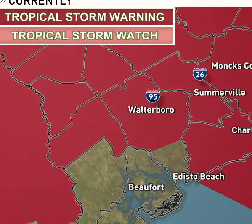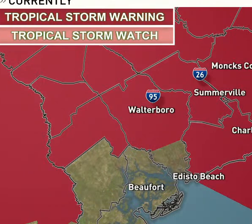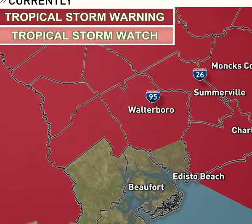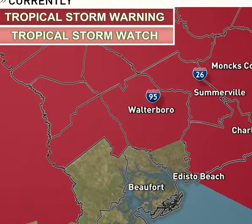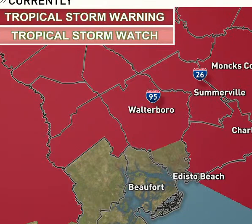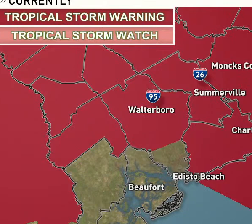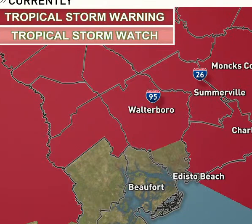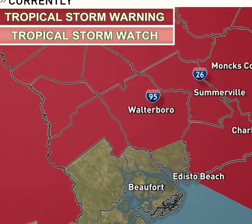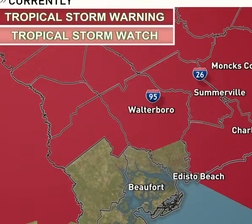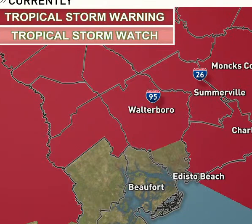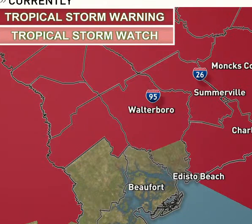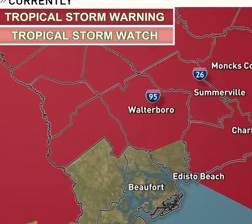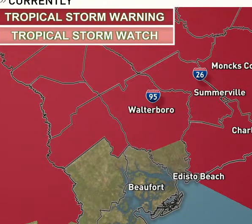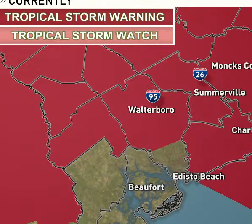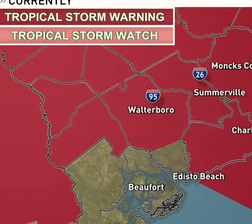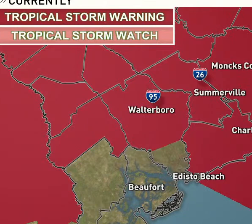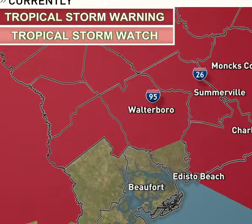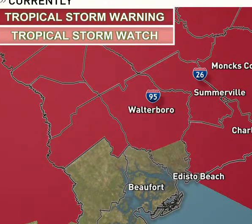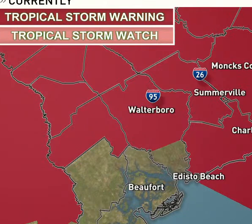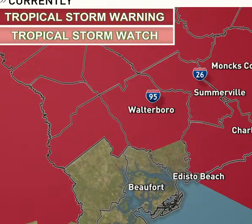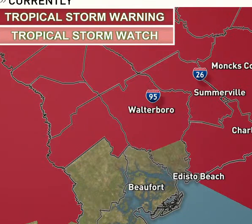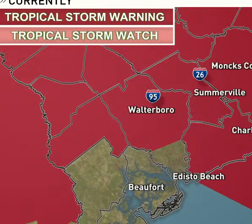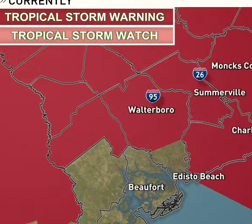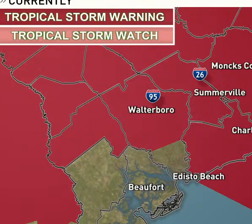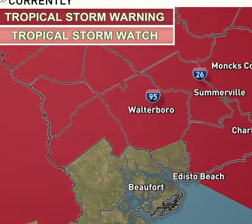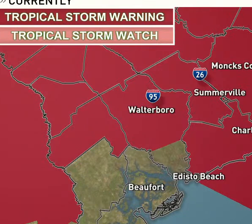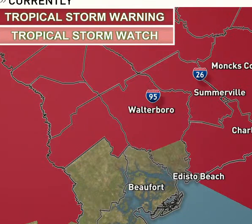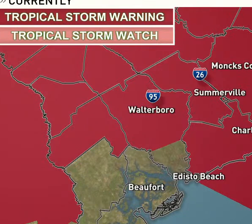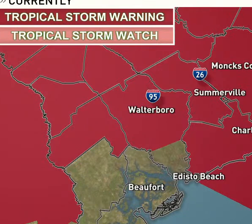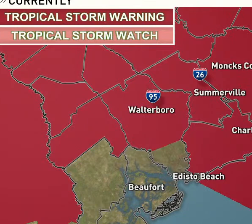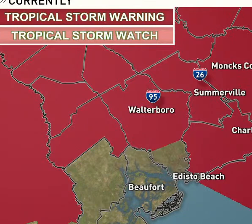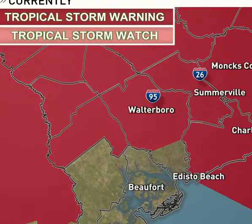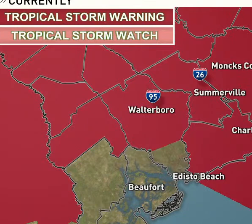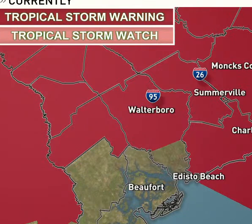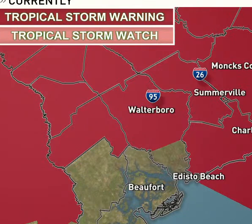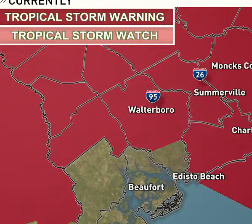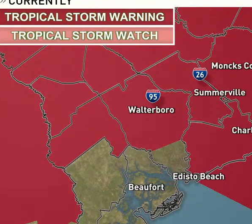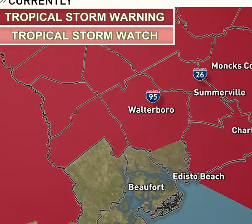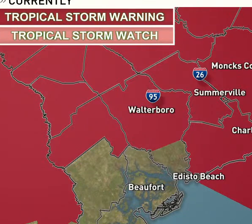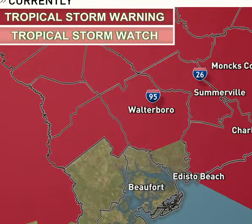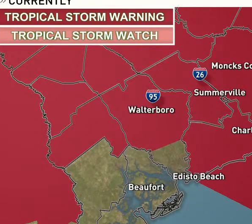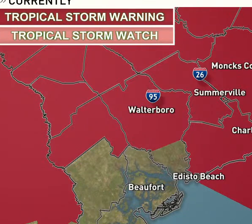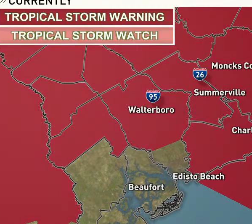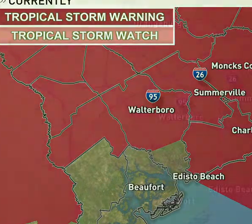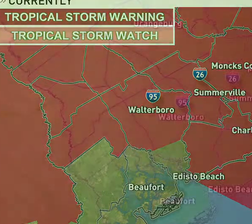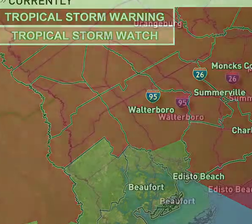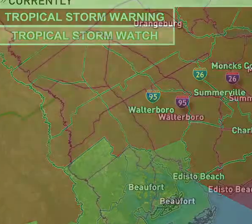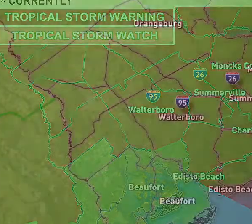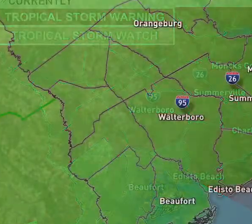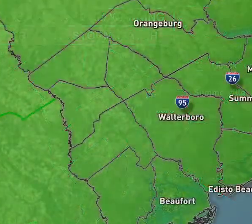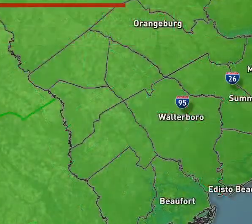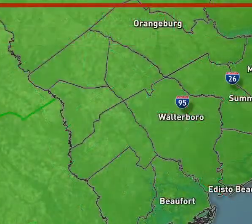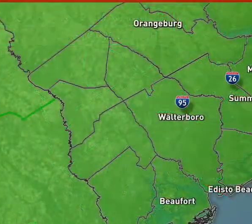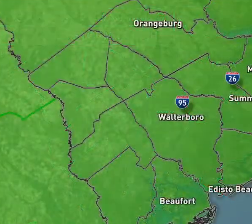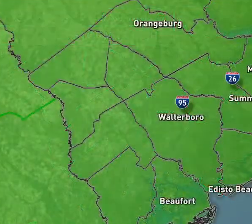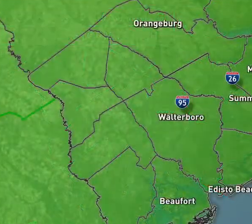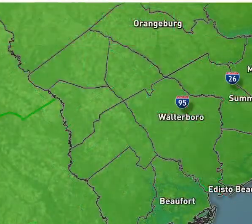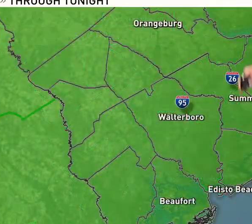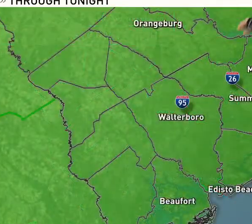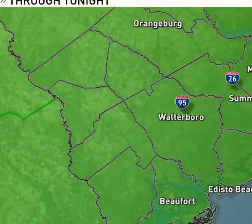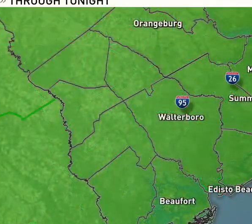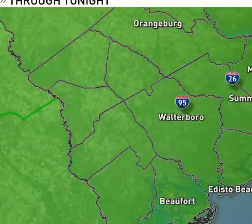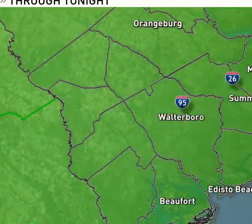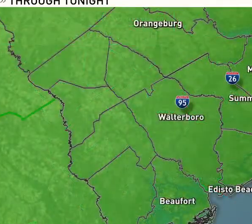heavy rain, those gusty winds, the slight chance for a tornado, or a quick spin up at least. So still hanging on to those